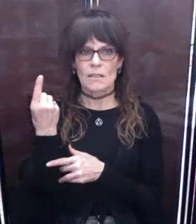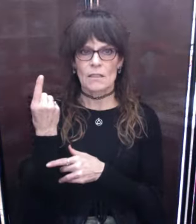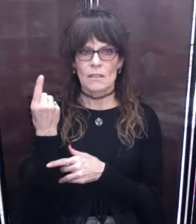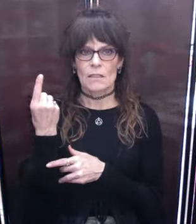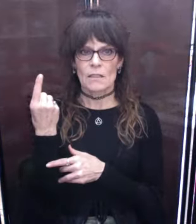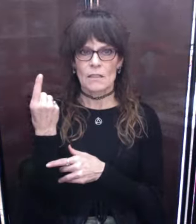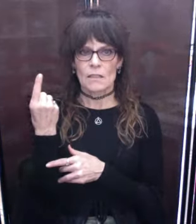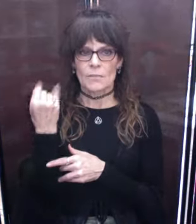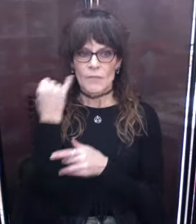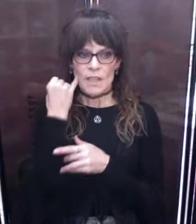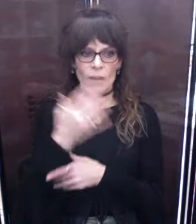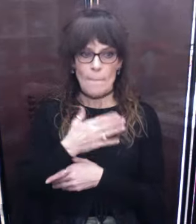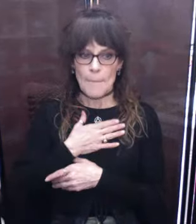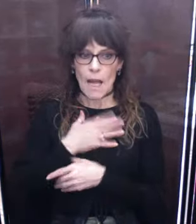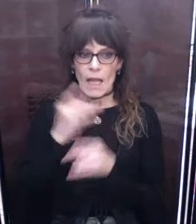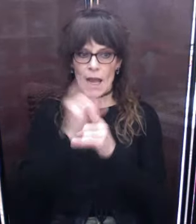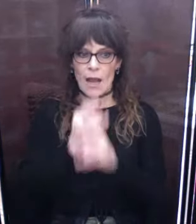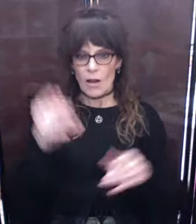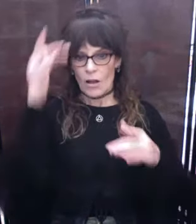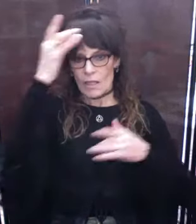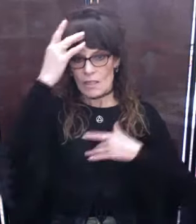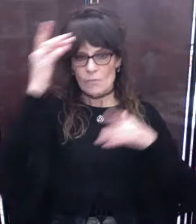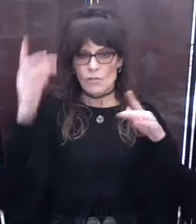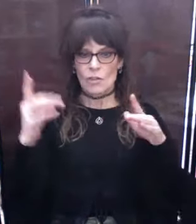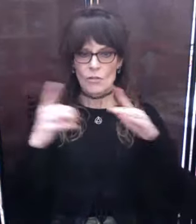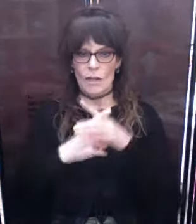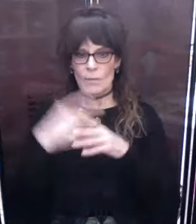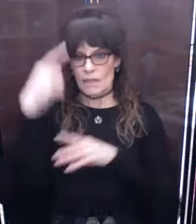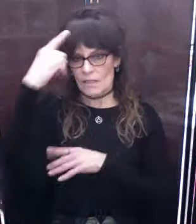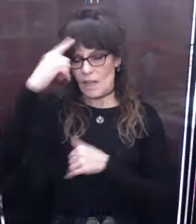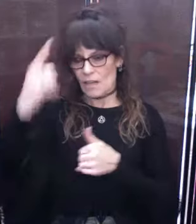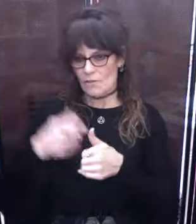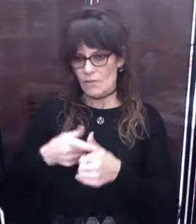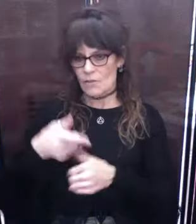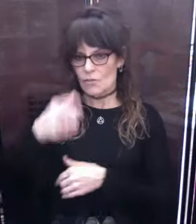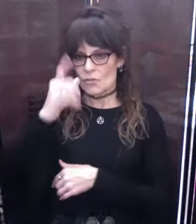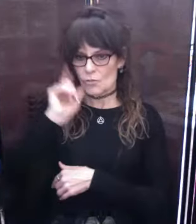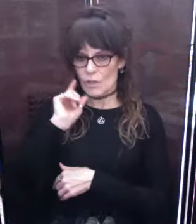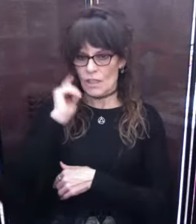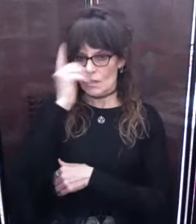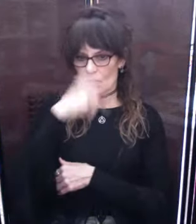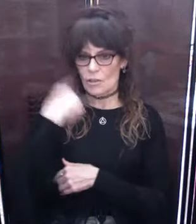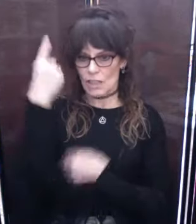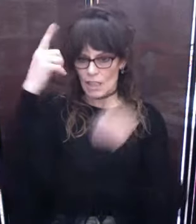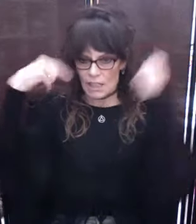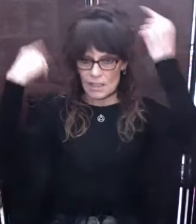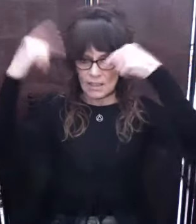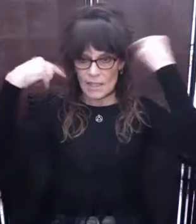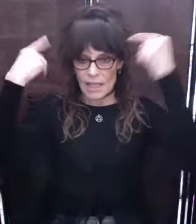If my alcoholism showed up, if the thought of the first drink showed up looking insane, I might be able to defend myself